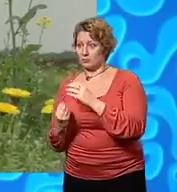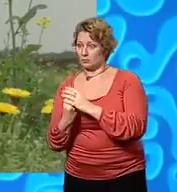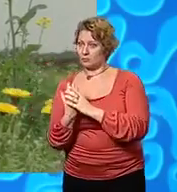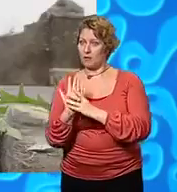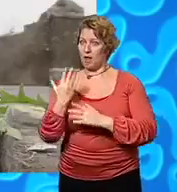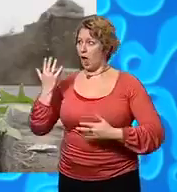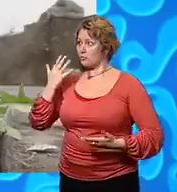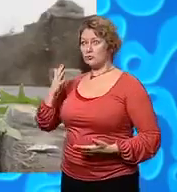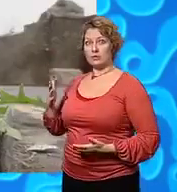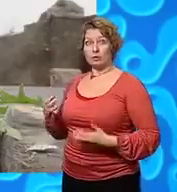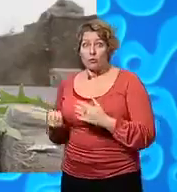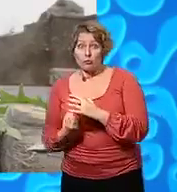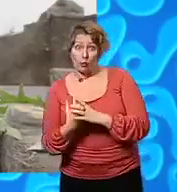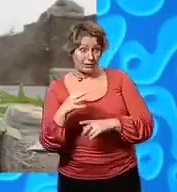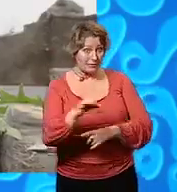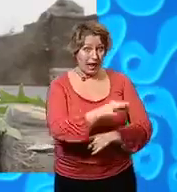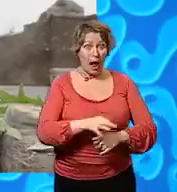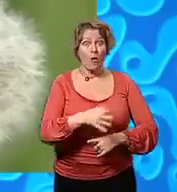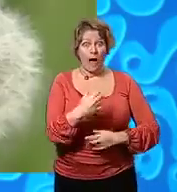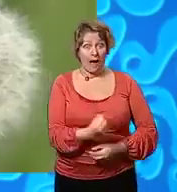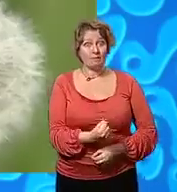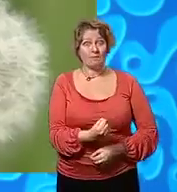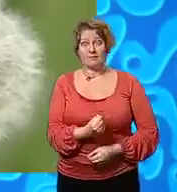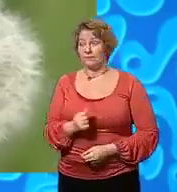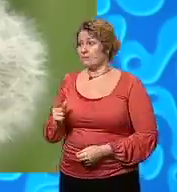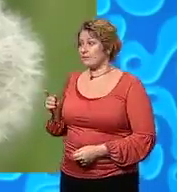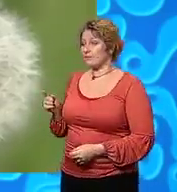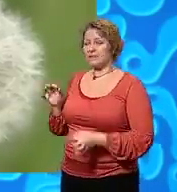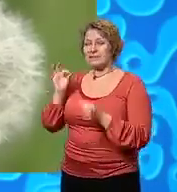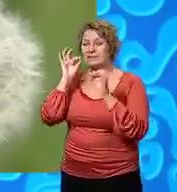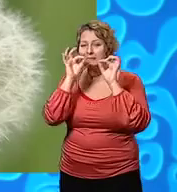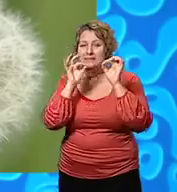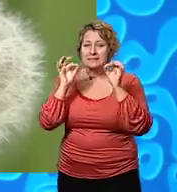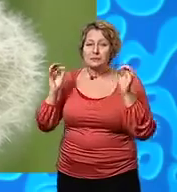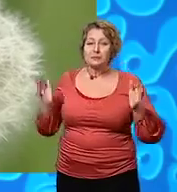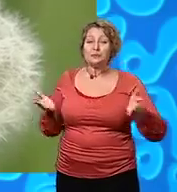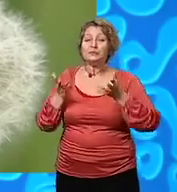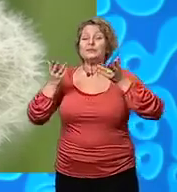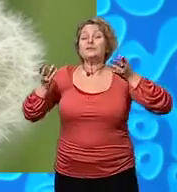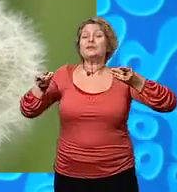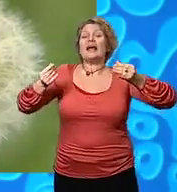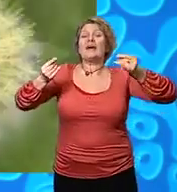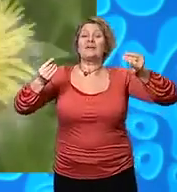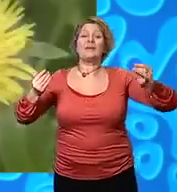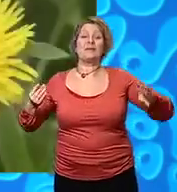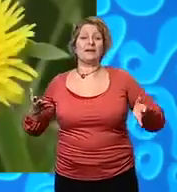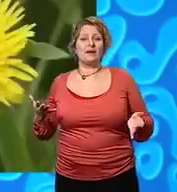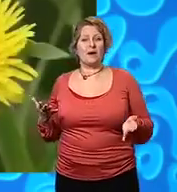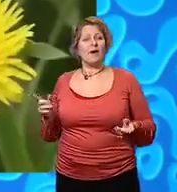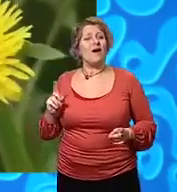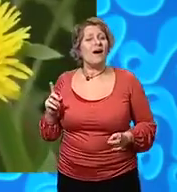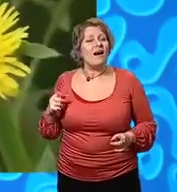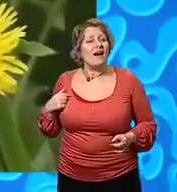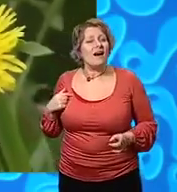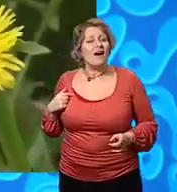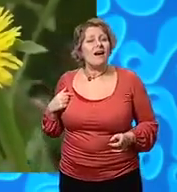country, we grow in the town. Seeds as light as thistledown. What are we?